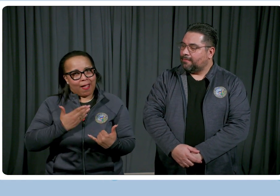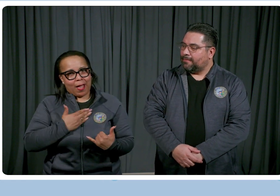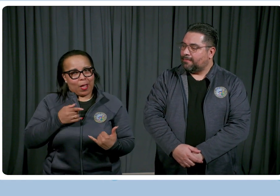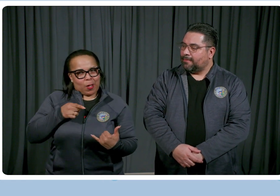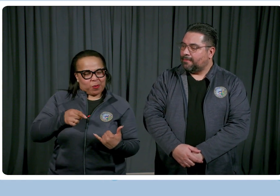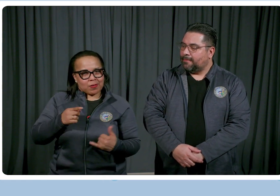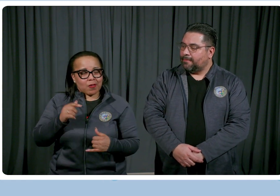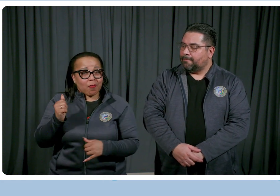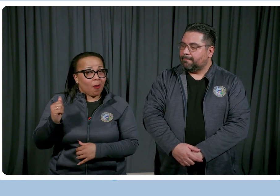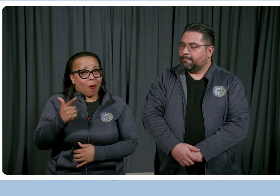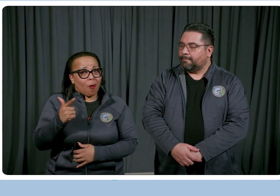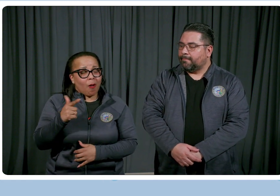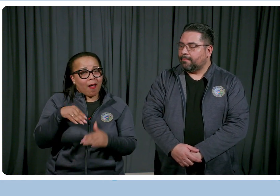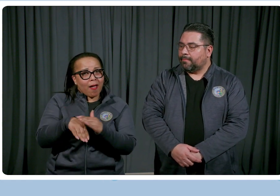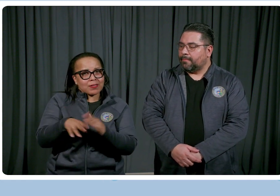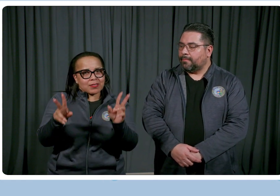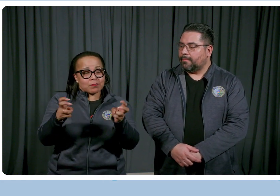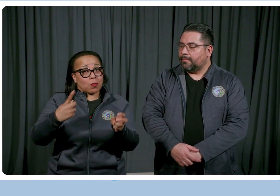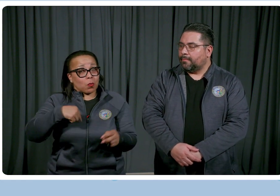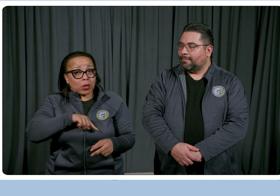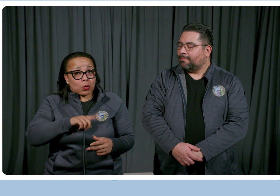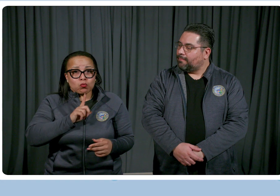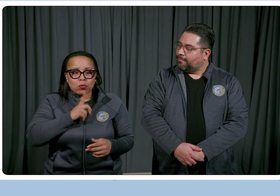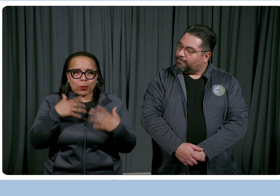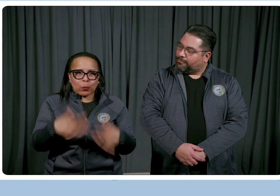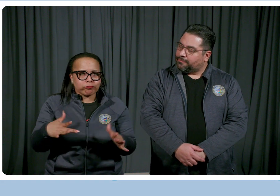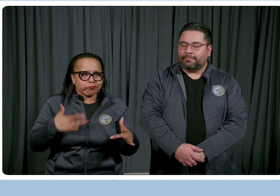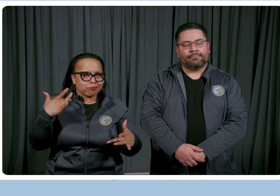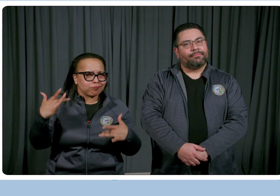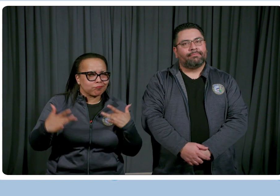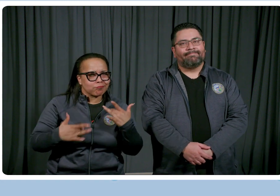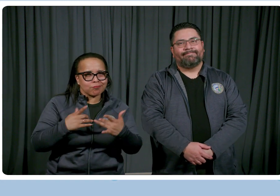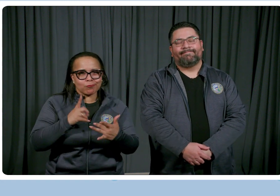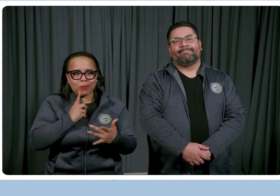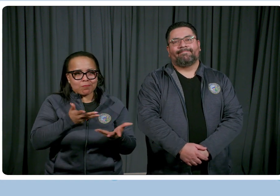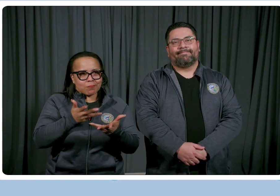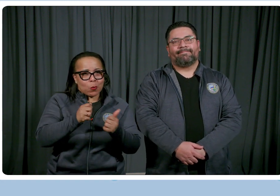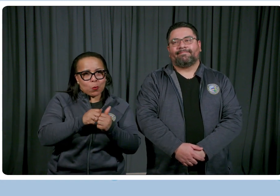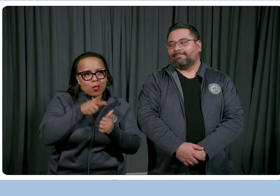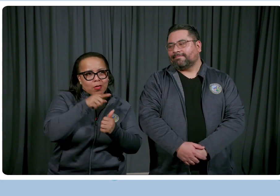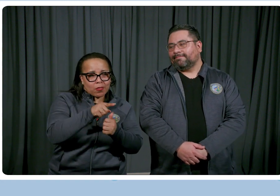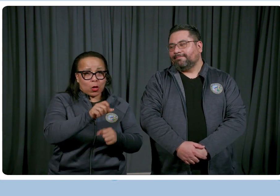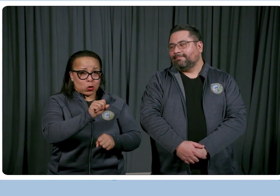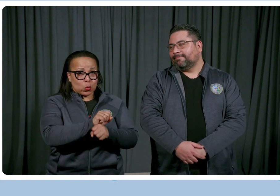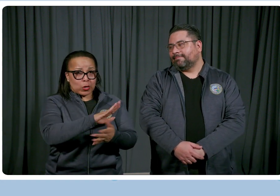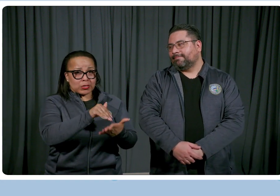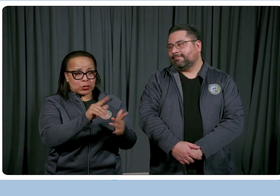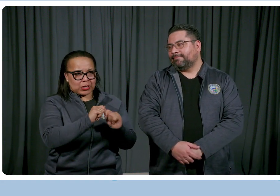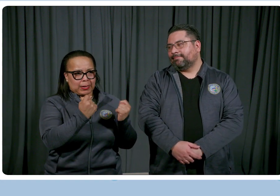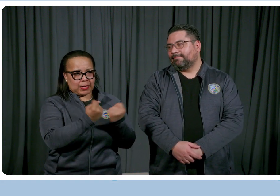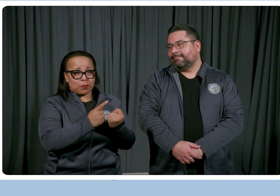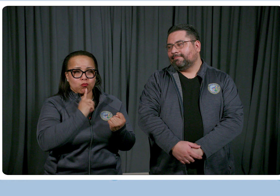for our episode of All Access. We were really excited to talk to the Career Center